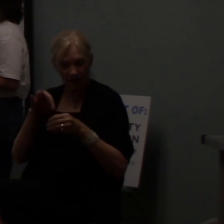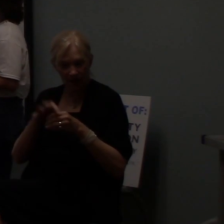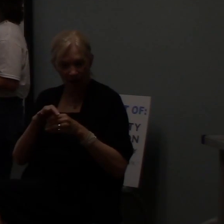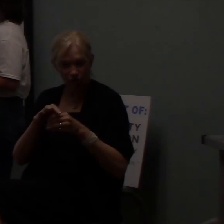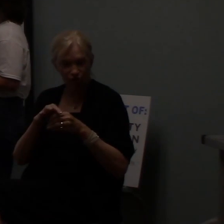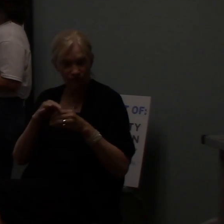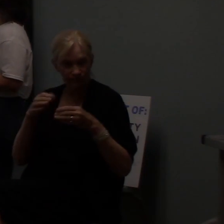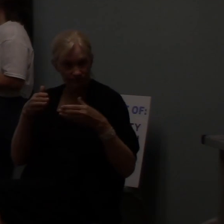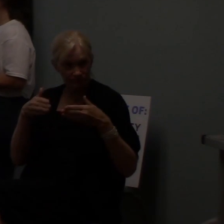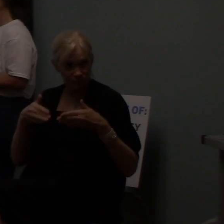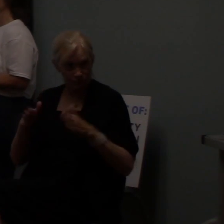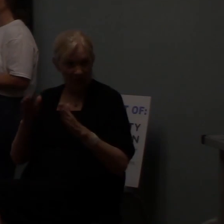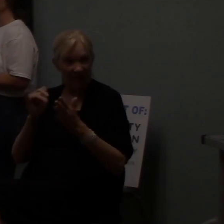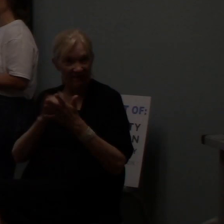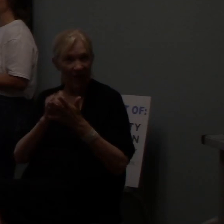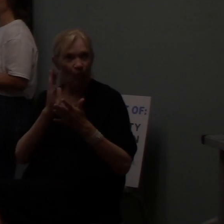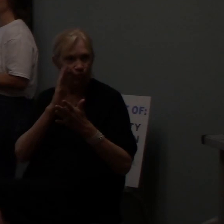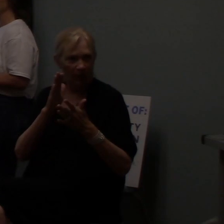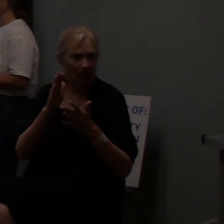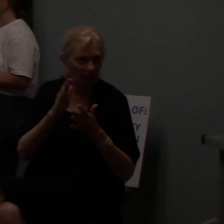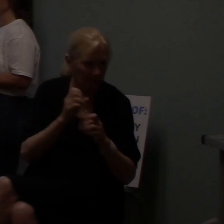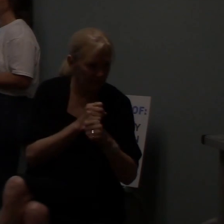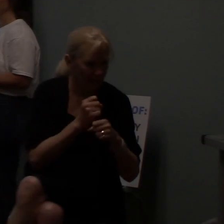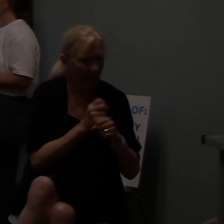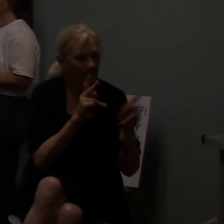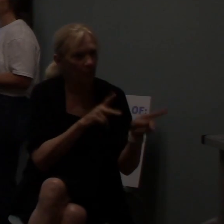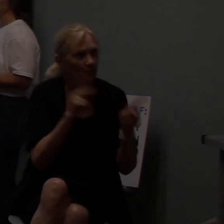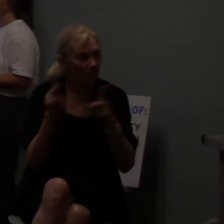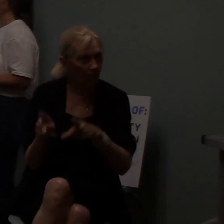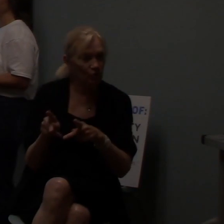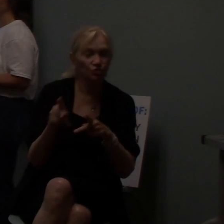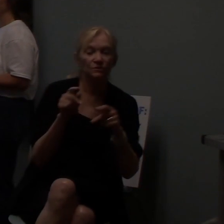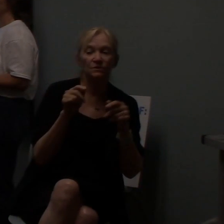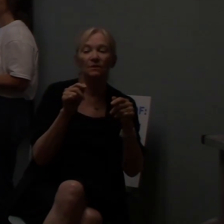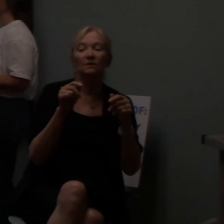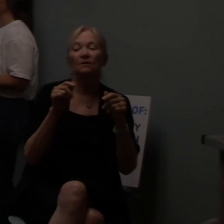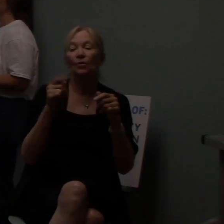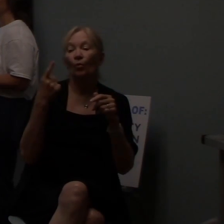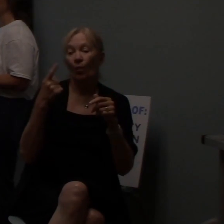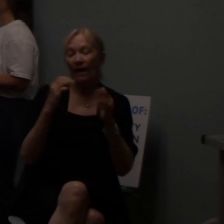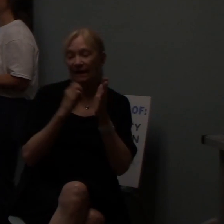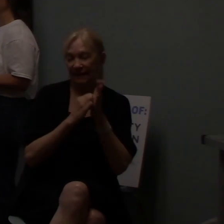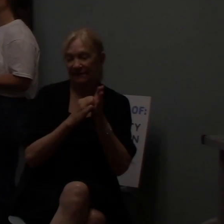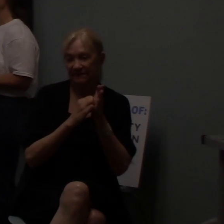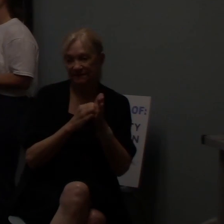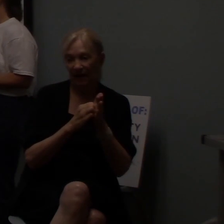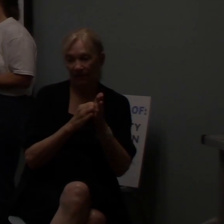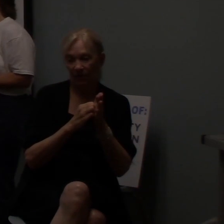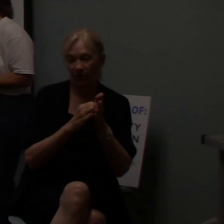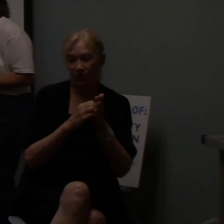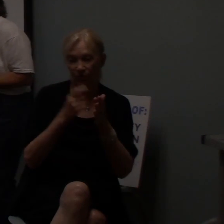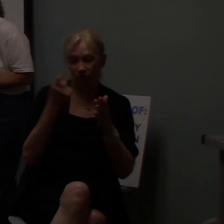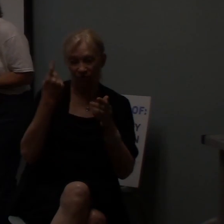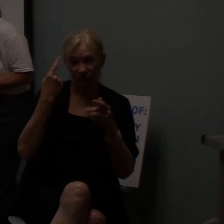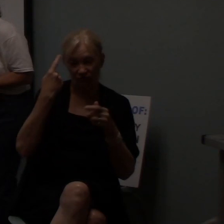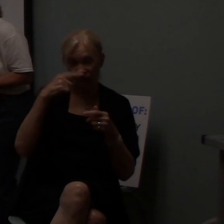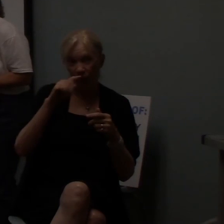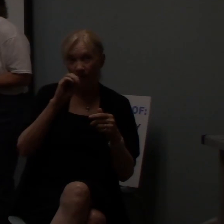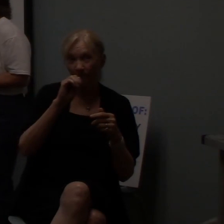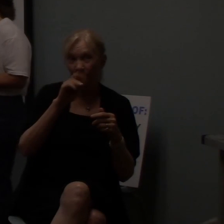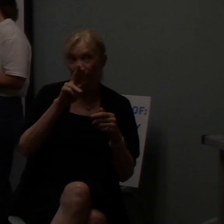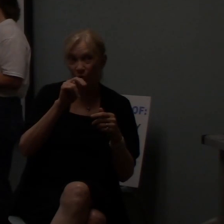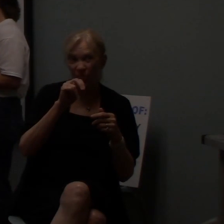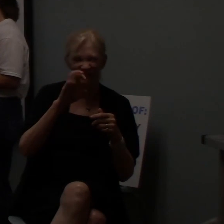that would achieve proportional representation. So one example that is available for municipal elections